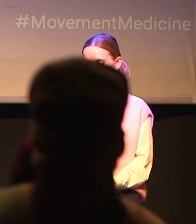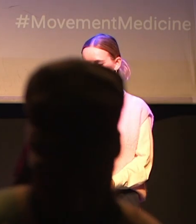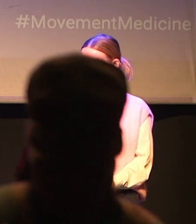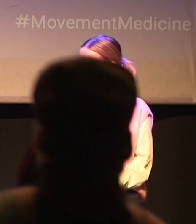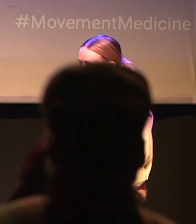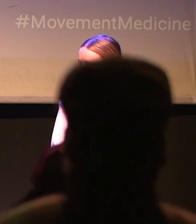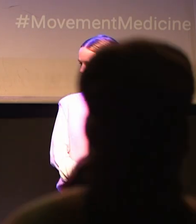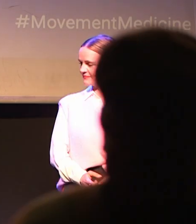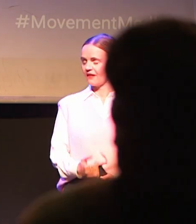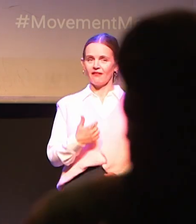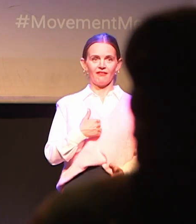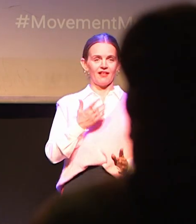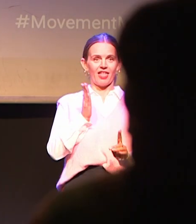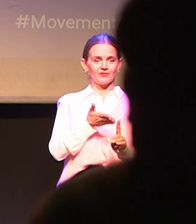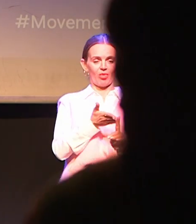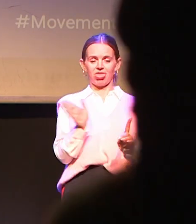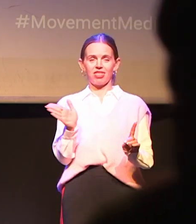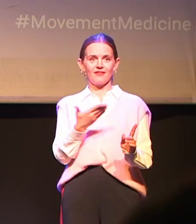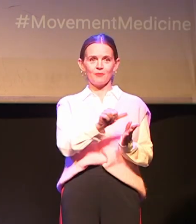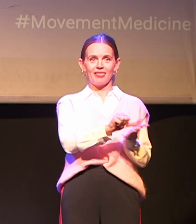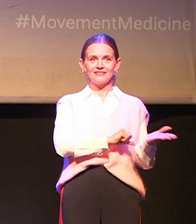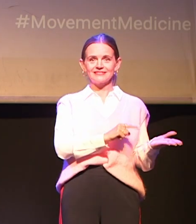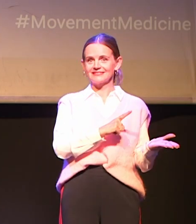I might have to go completely rogue. Wow.